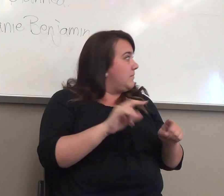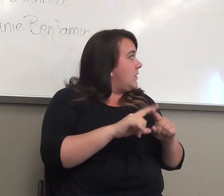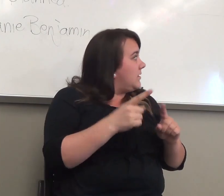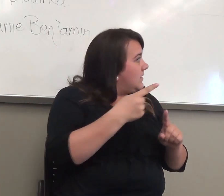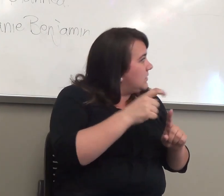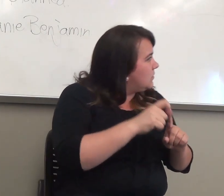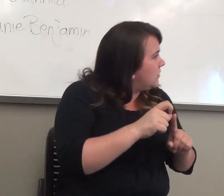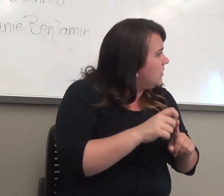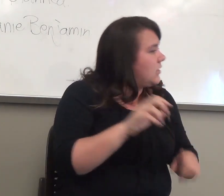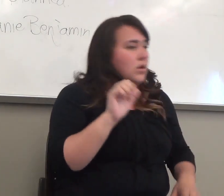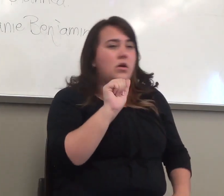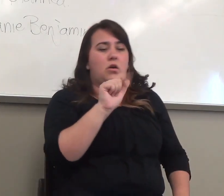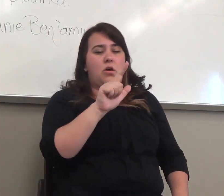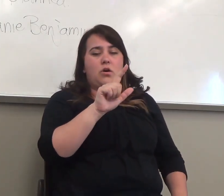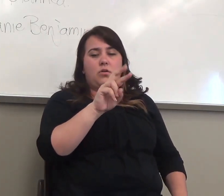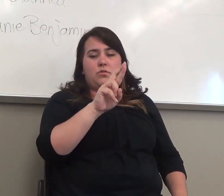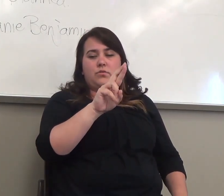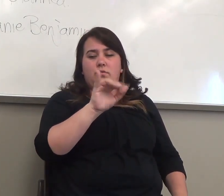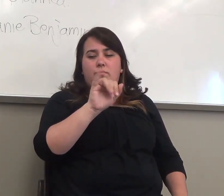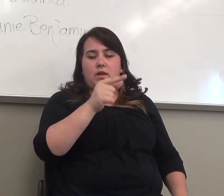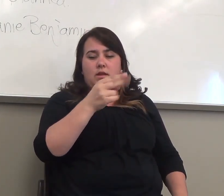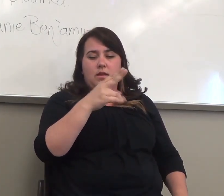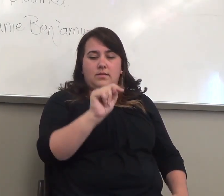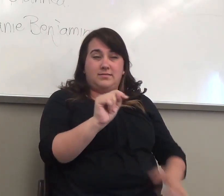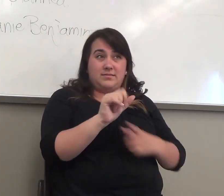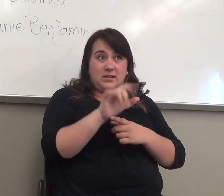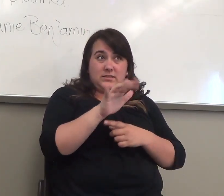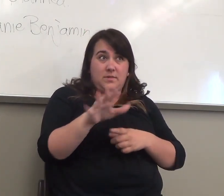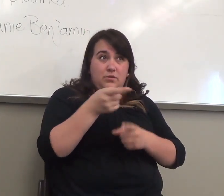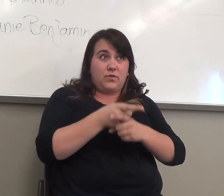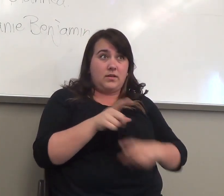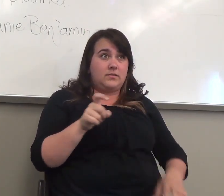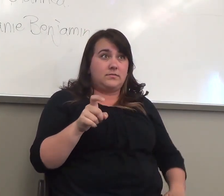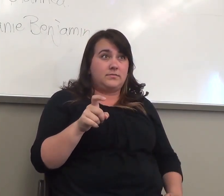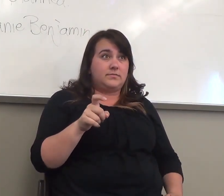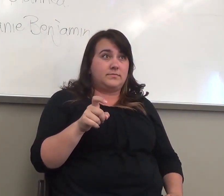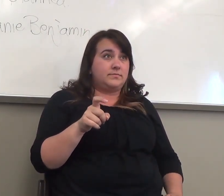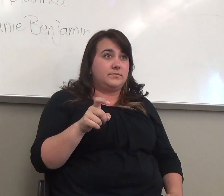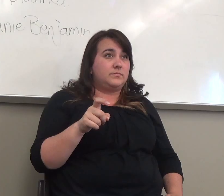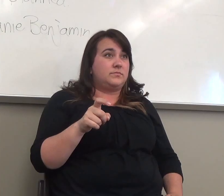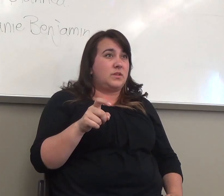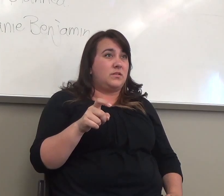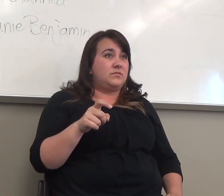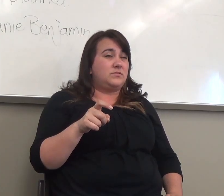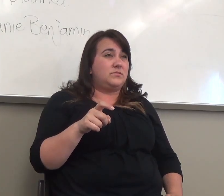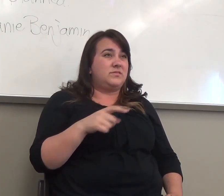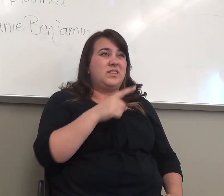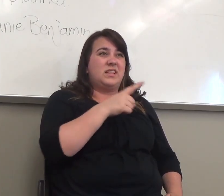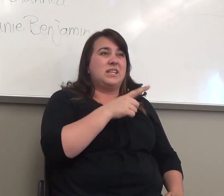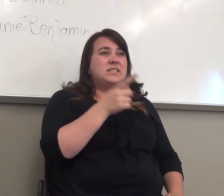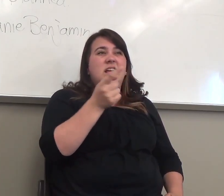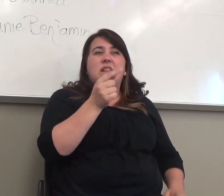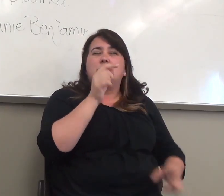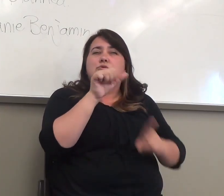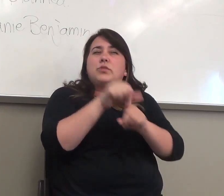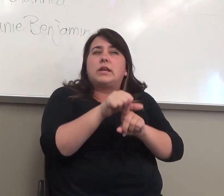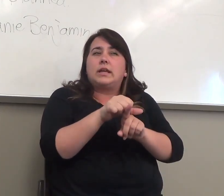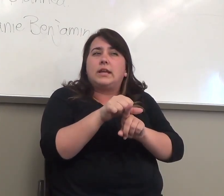Is that the way you spell that? No. Yeah, this is tricky. Watch what